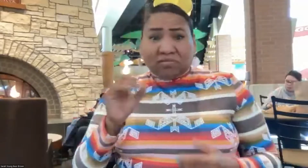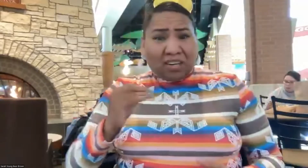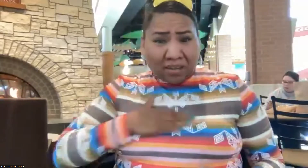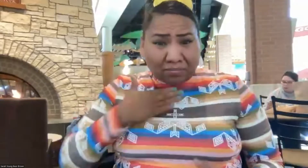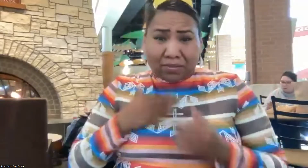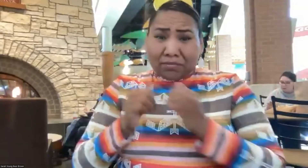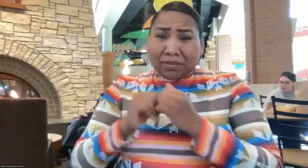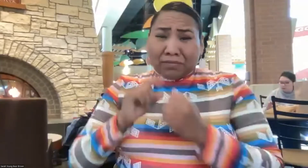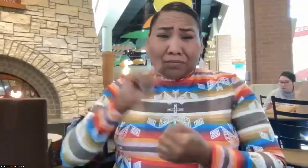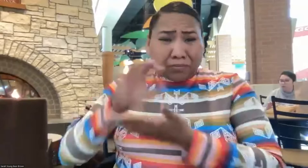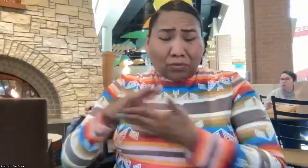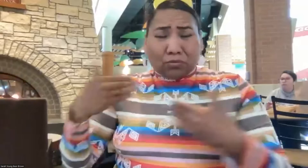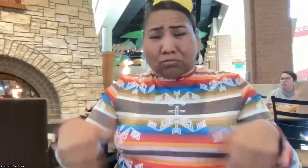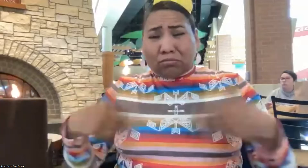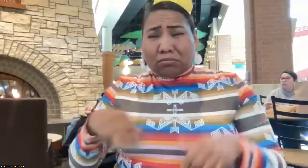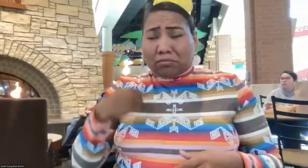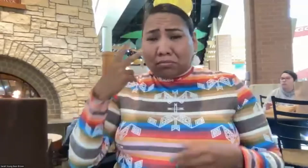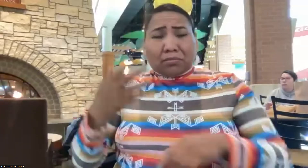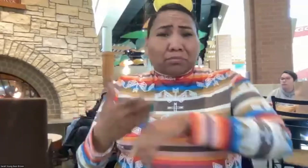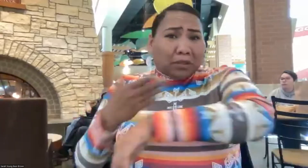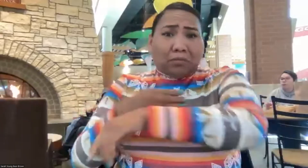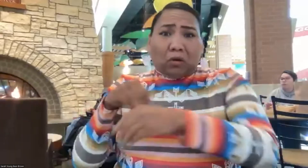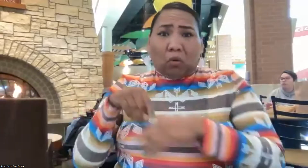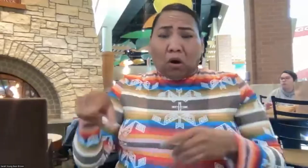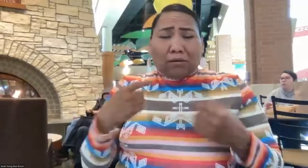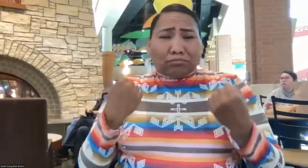very proud and very pleased that I would have the opportunity to have an education and grow.